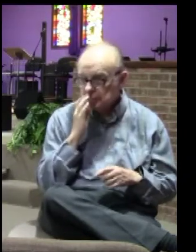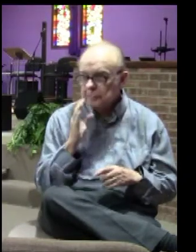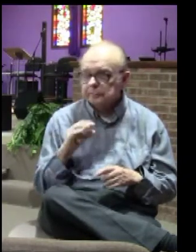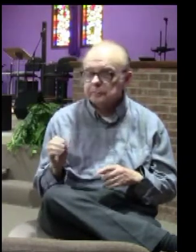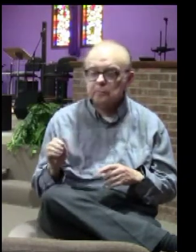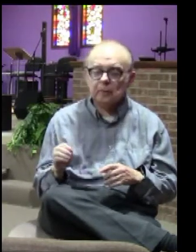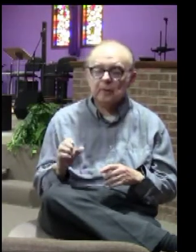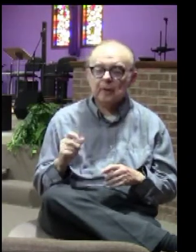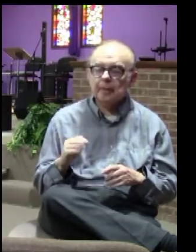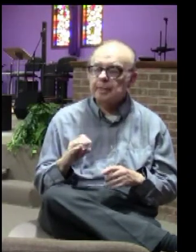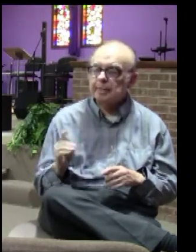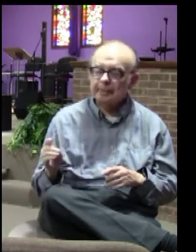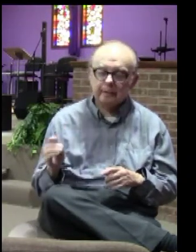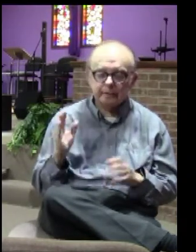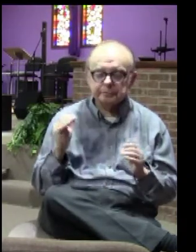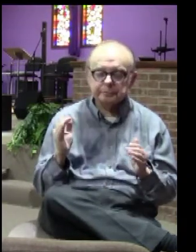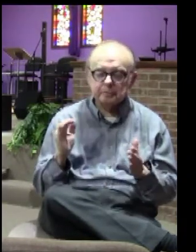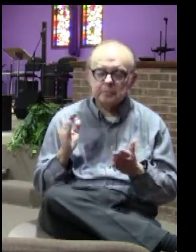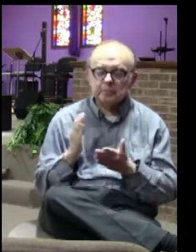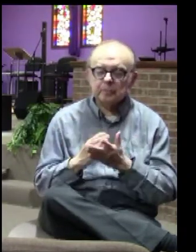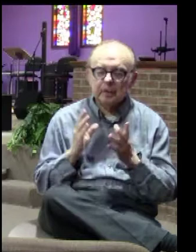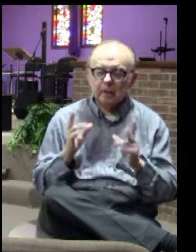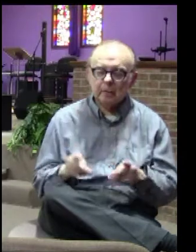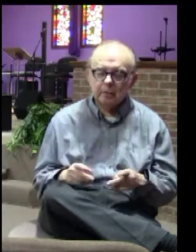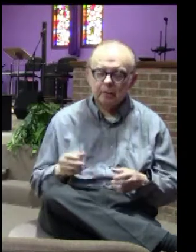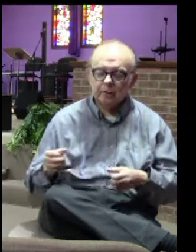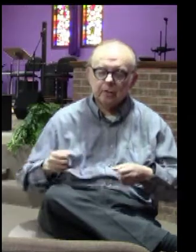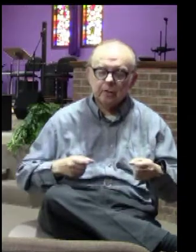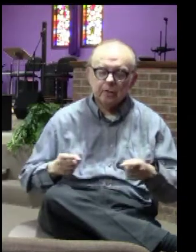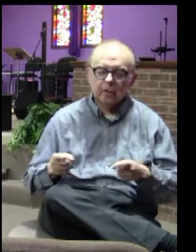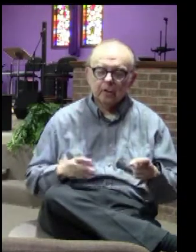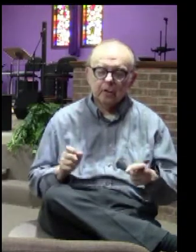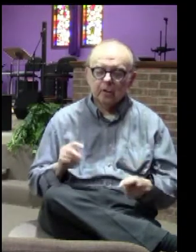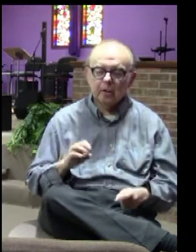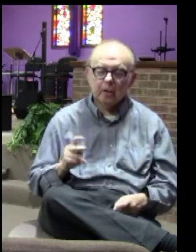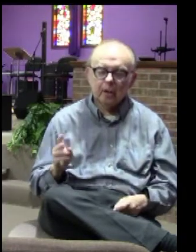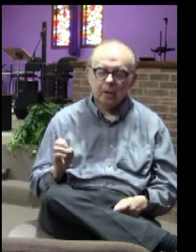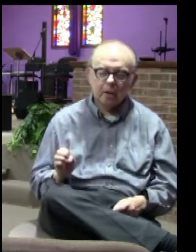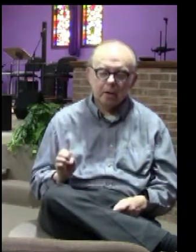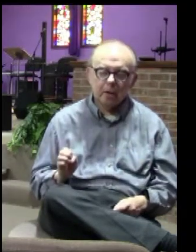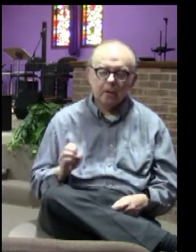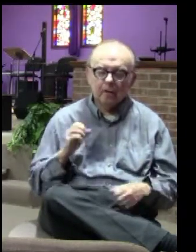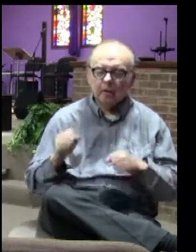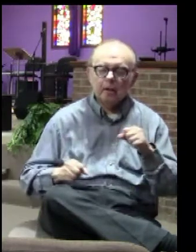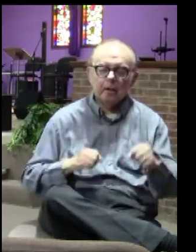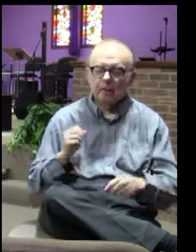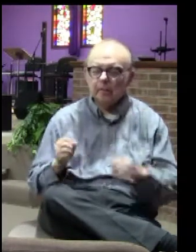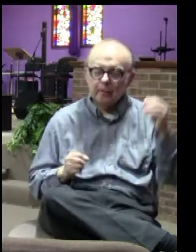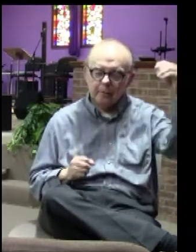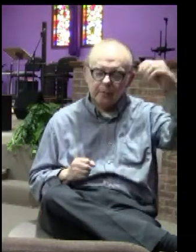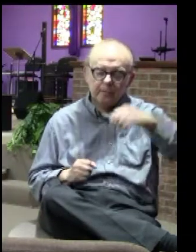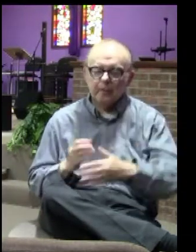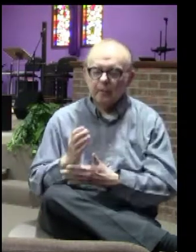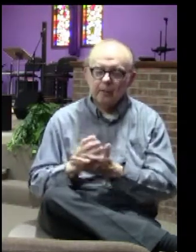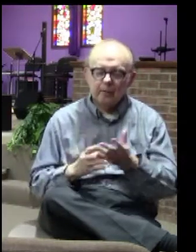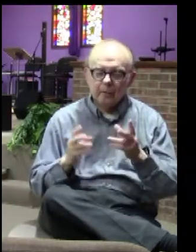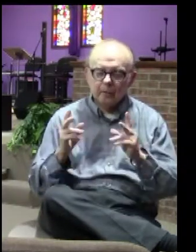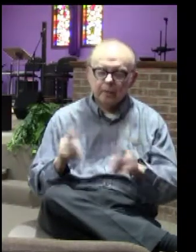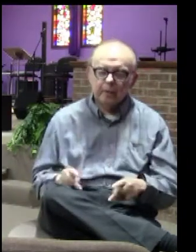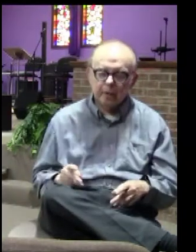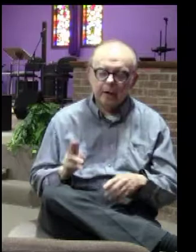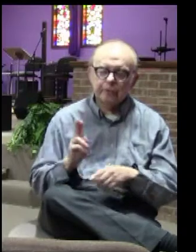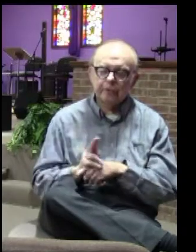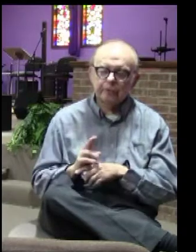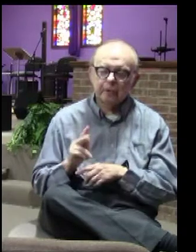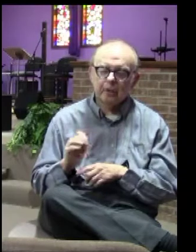On a sled, you're hoping that somebody's controlling the brakes. On a bicycle, you're going down a hill, and you're hoping that somebody knows how to operate